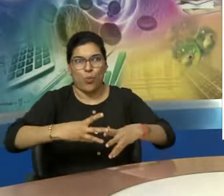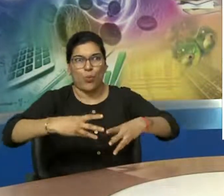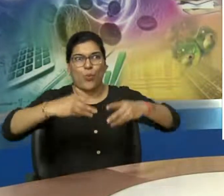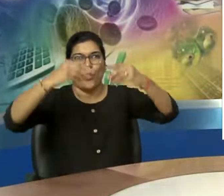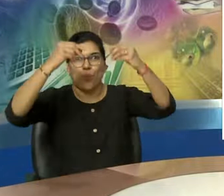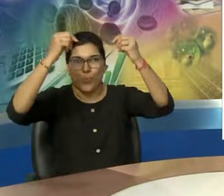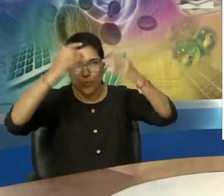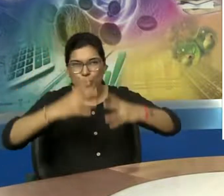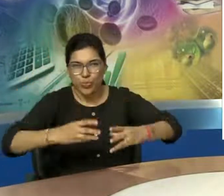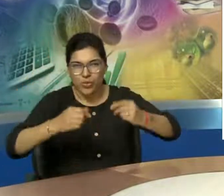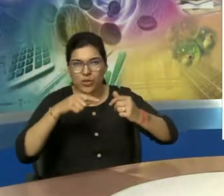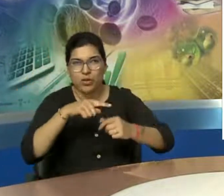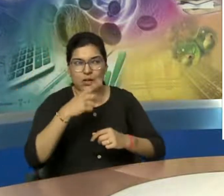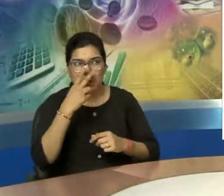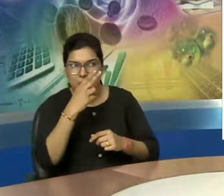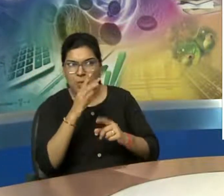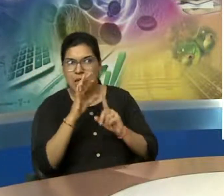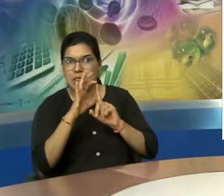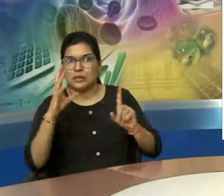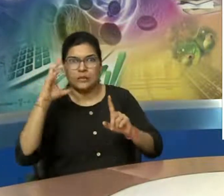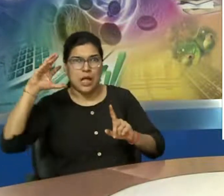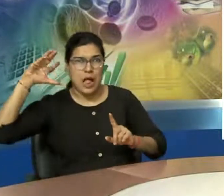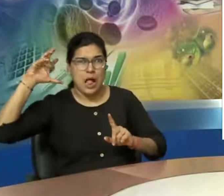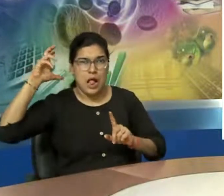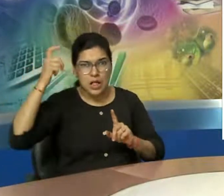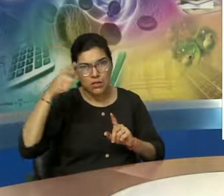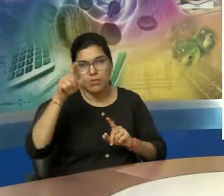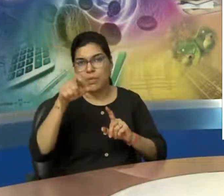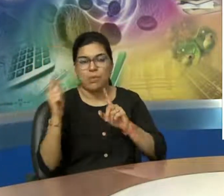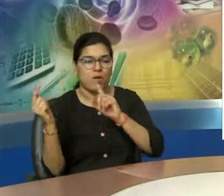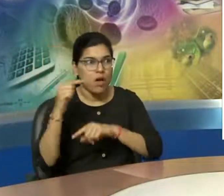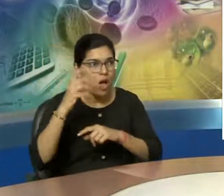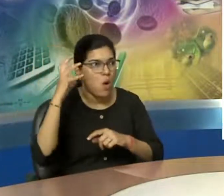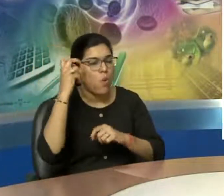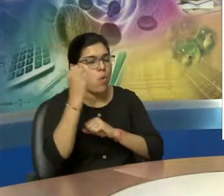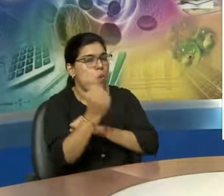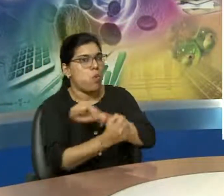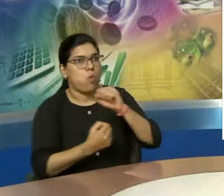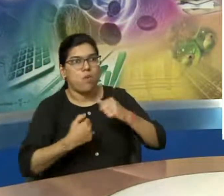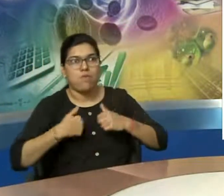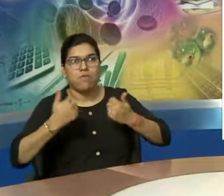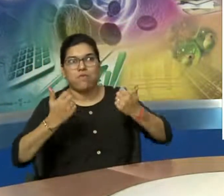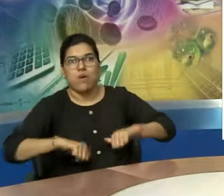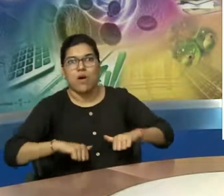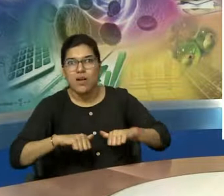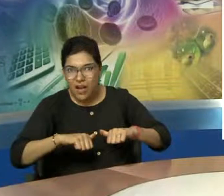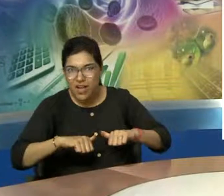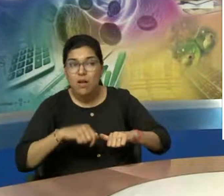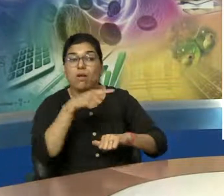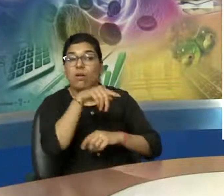In the slide you can see the image of a camel.